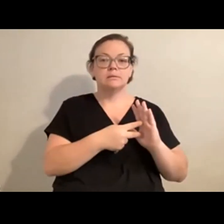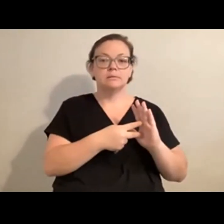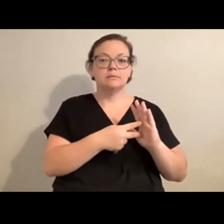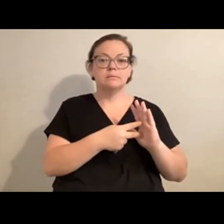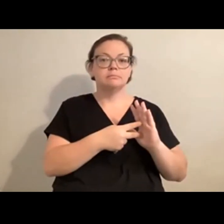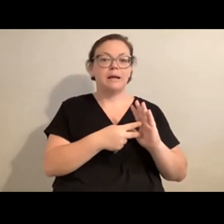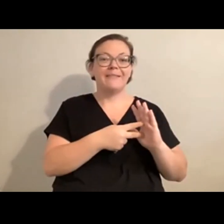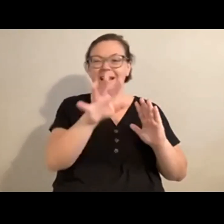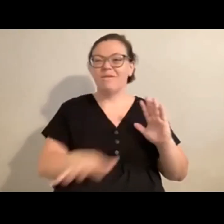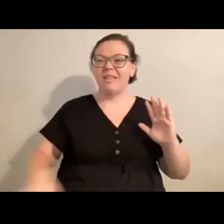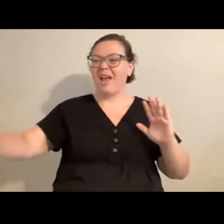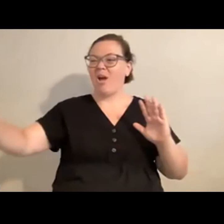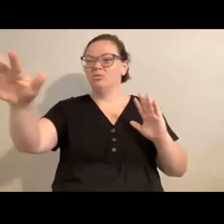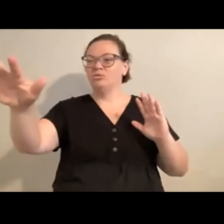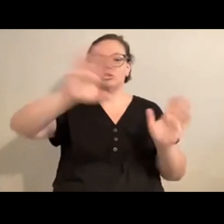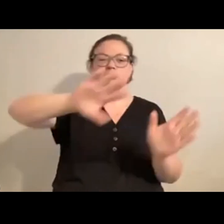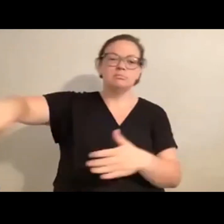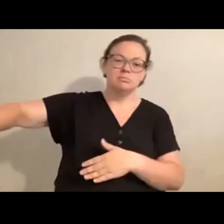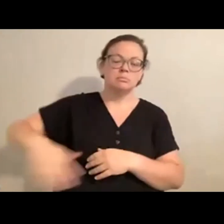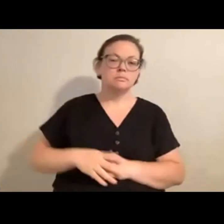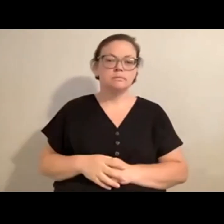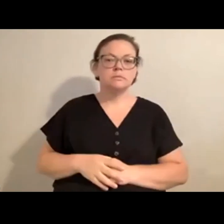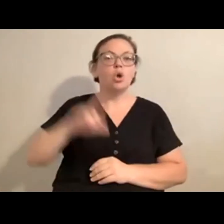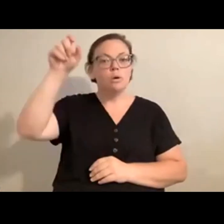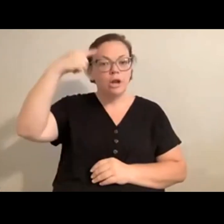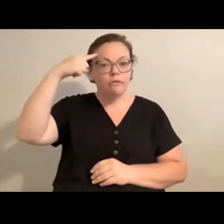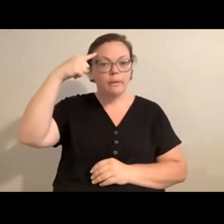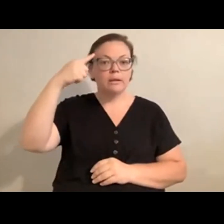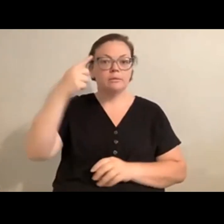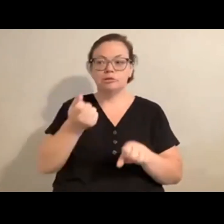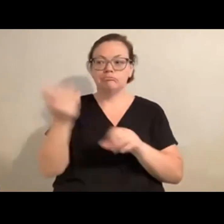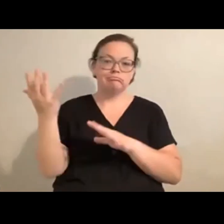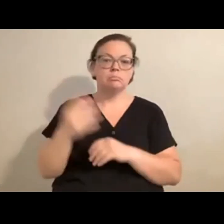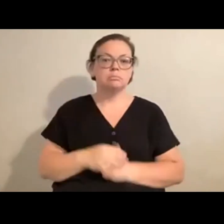other noise. So it takes bureaucracy and basically eliminates it.